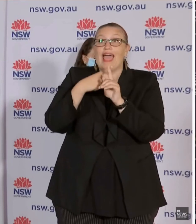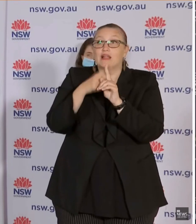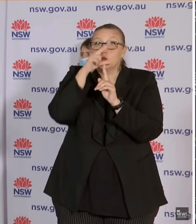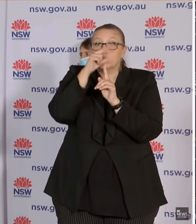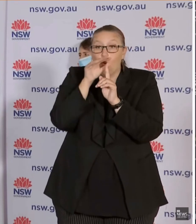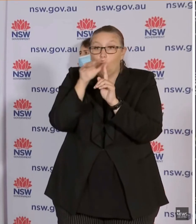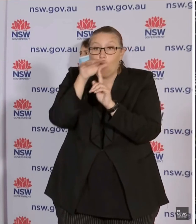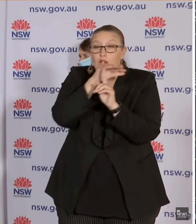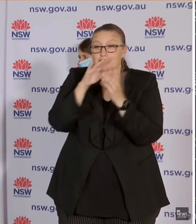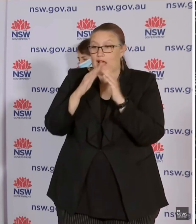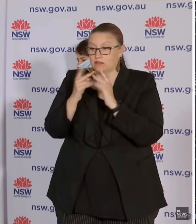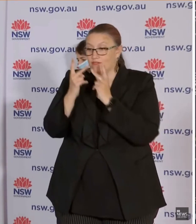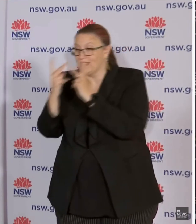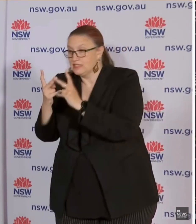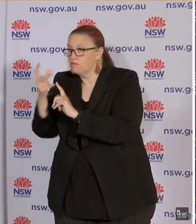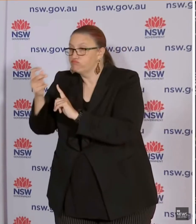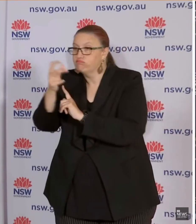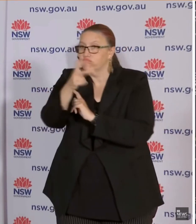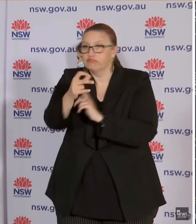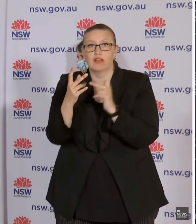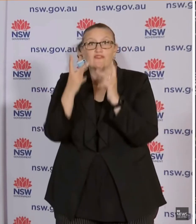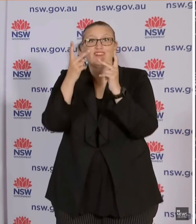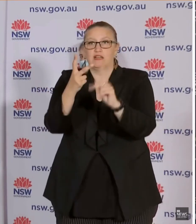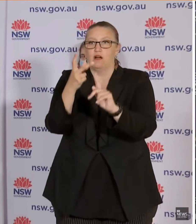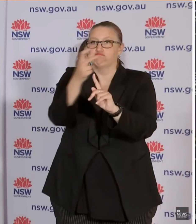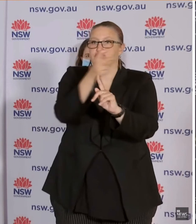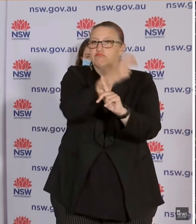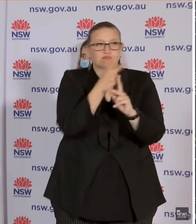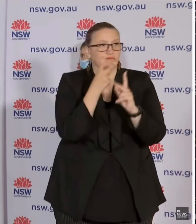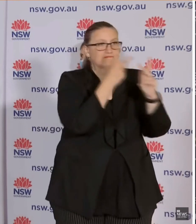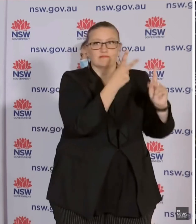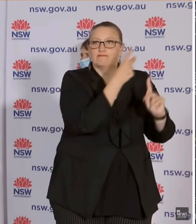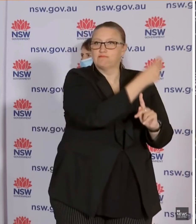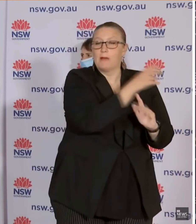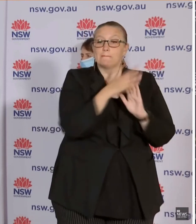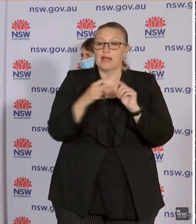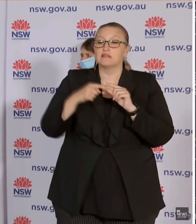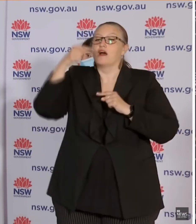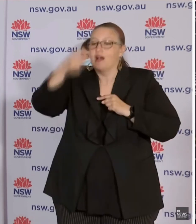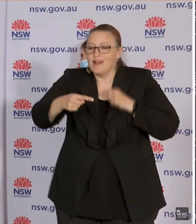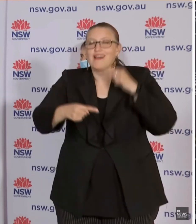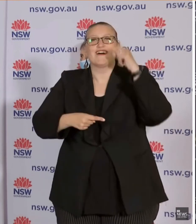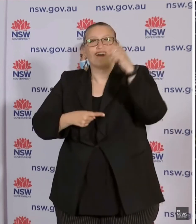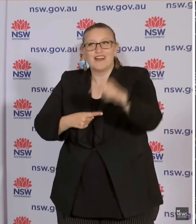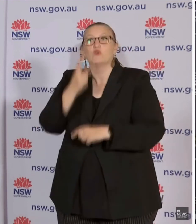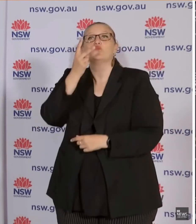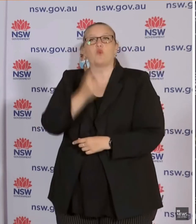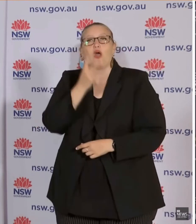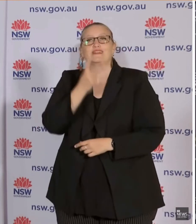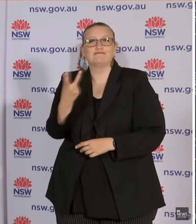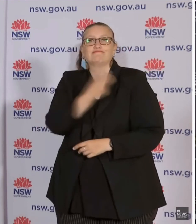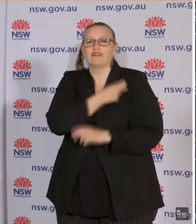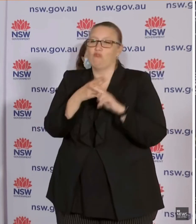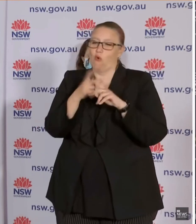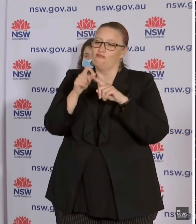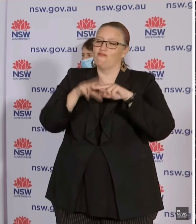in a cyclical way, and we're hoping to go through again and do ensure that we've got those 2 doses of the Pfizer vaccine into